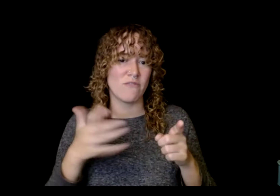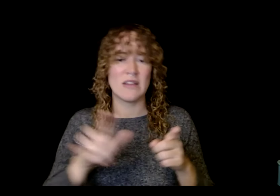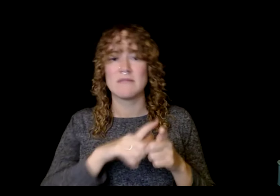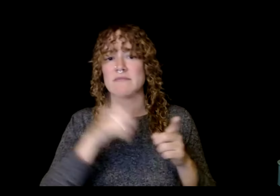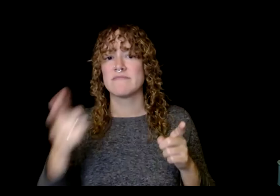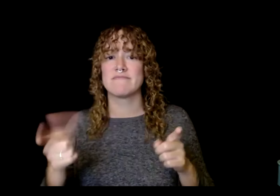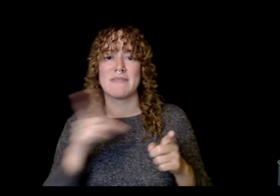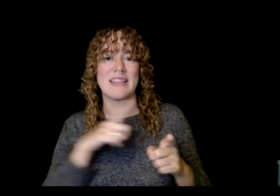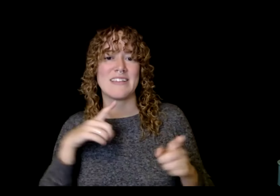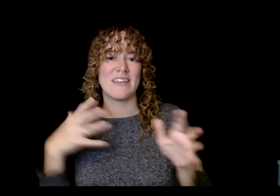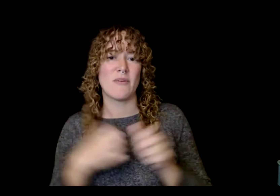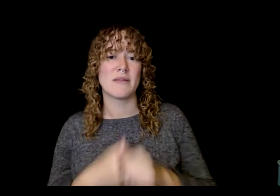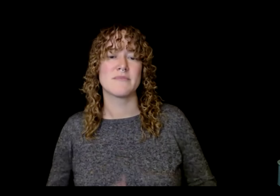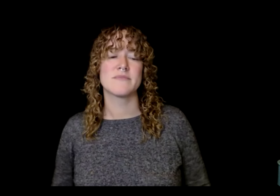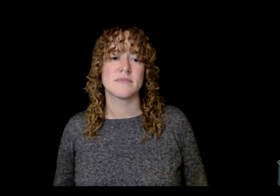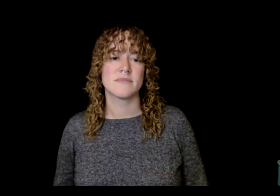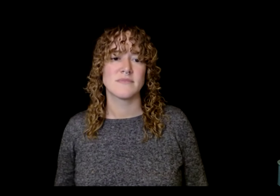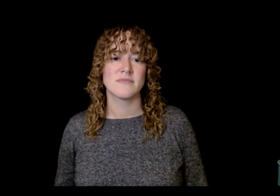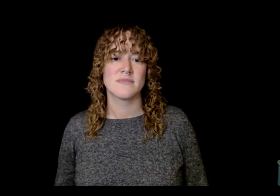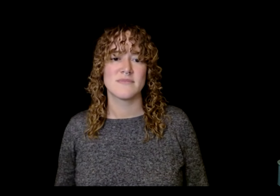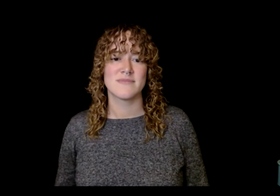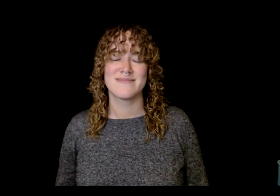update. The tale of the